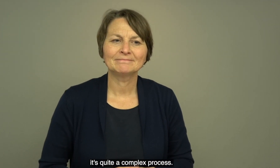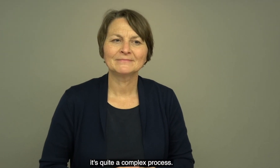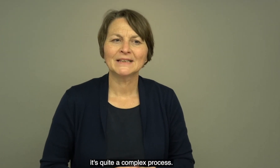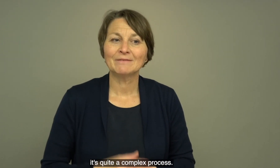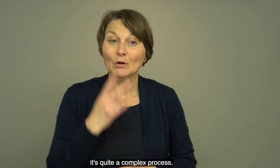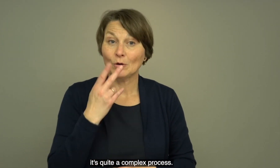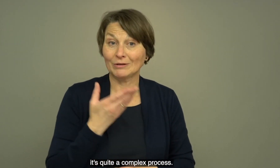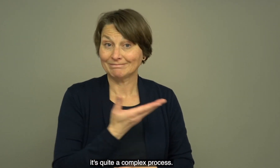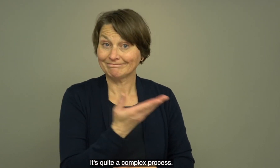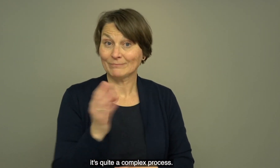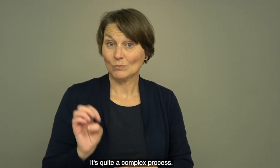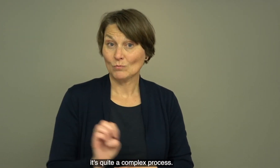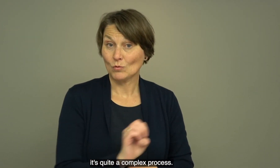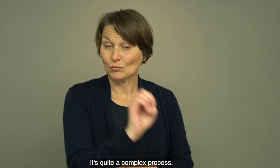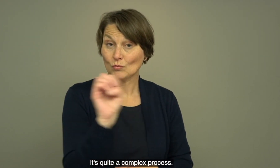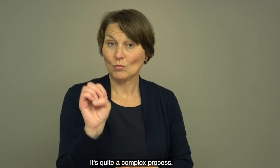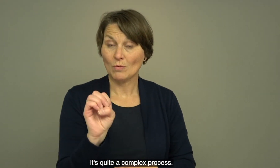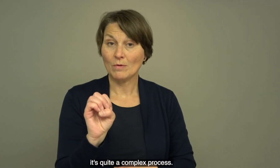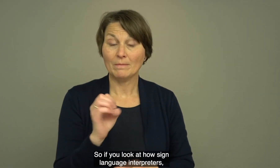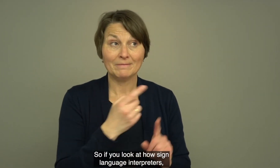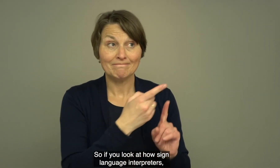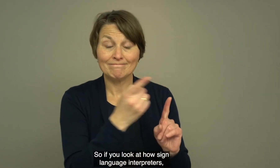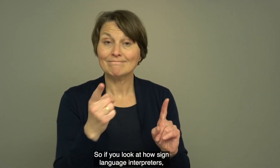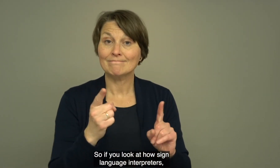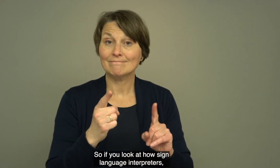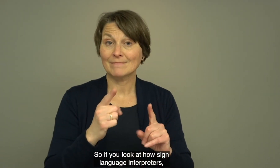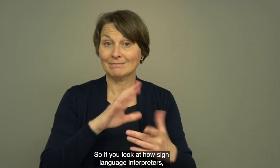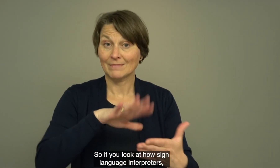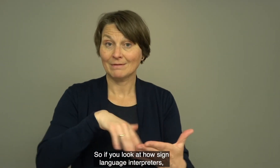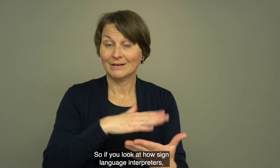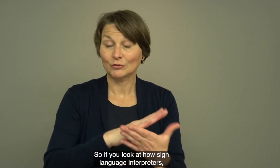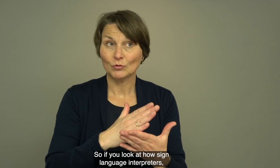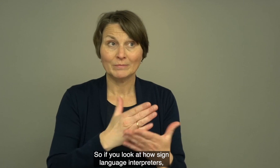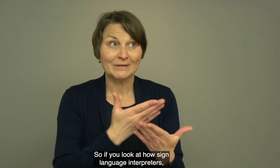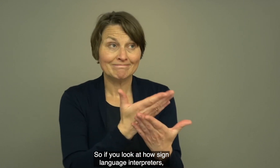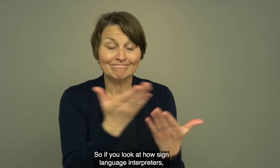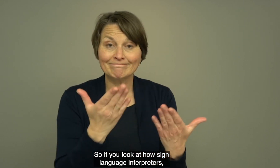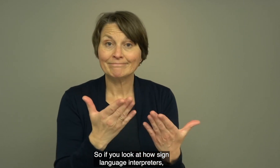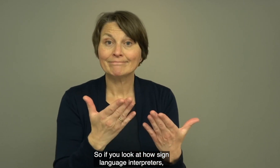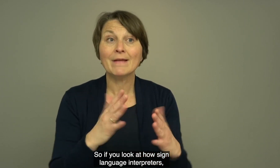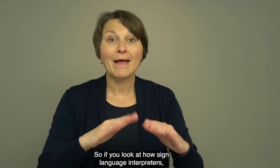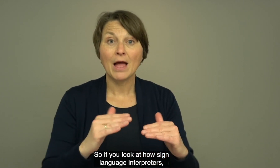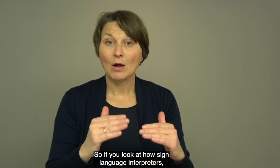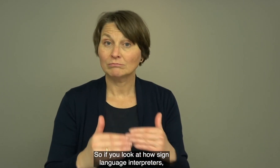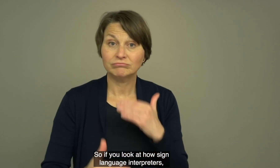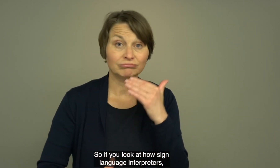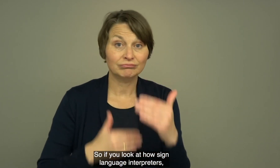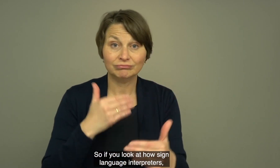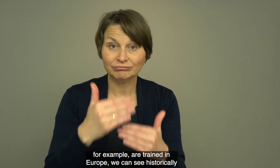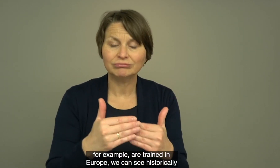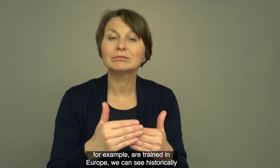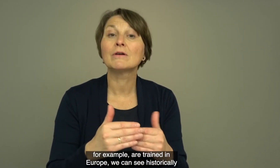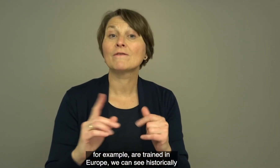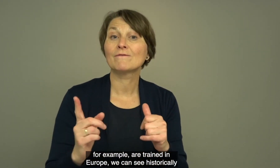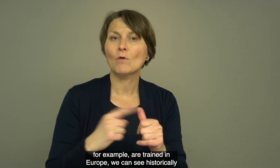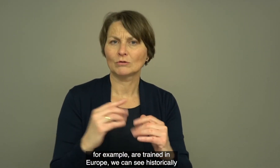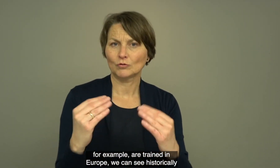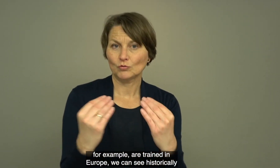quite a complex process. So if you look at how sign language interpreters, for example, are trained